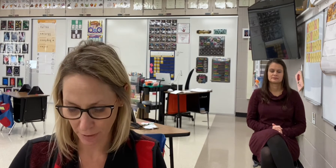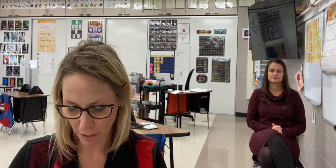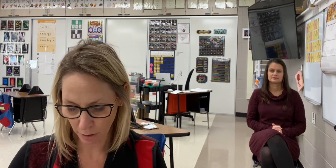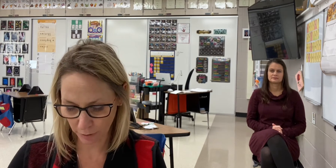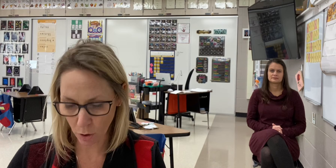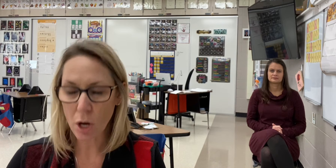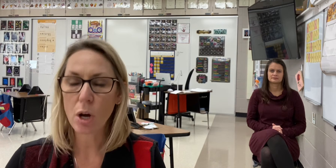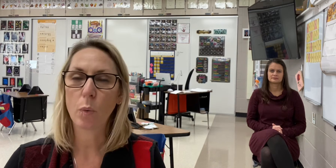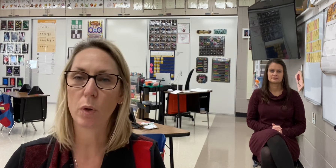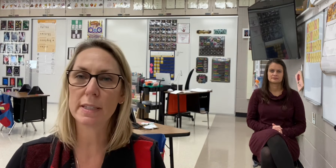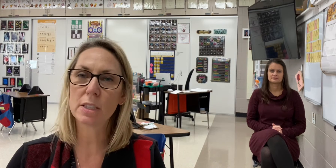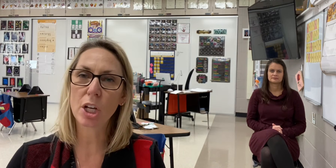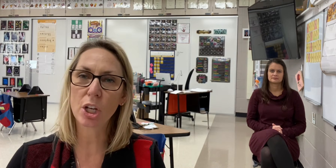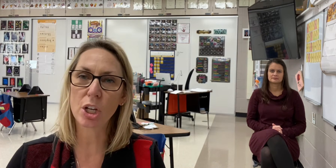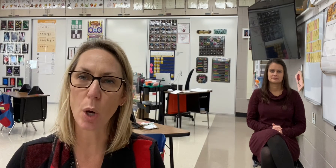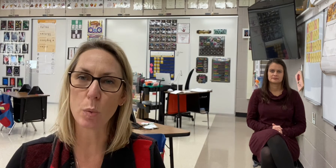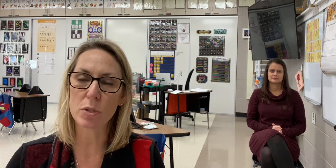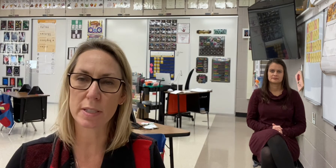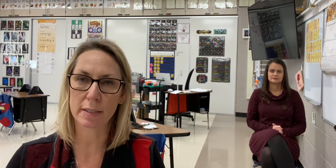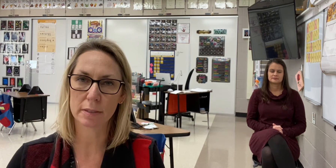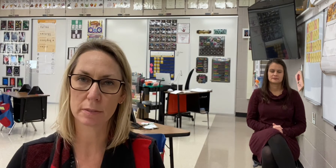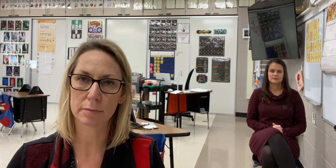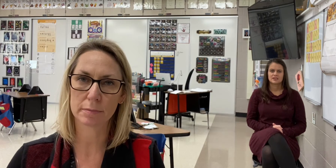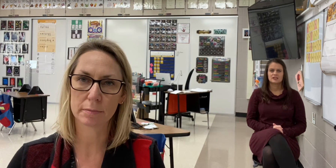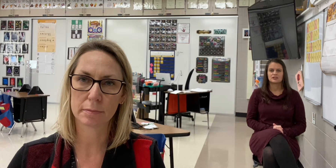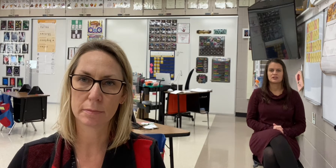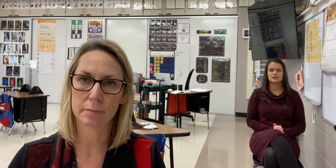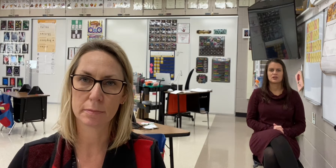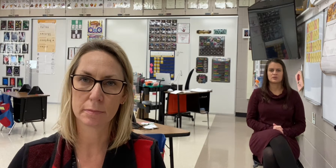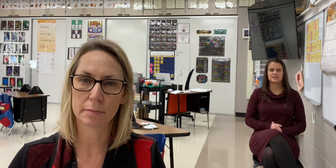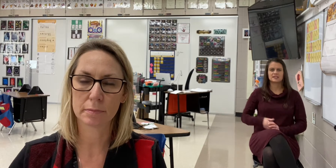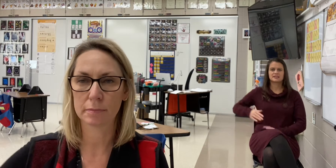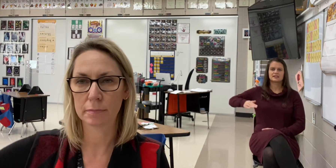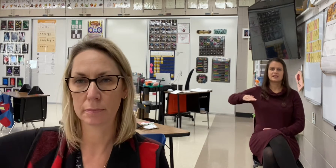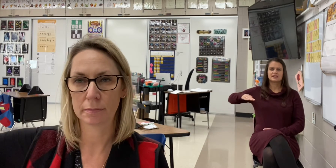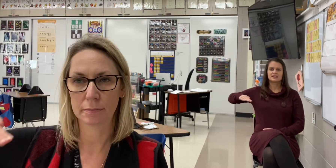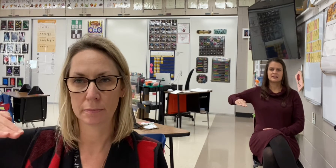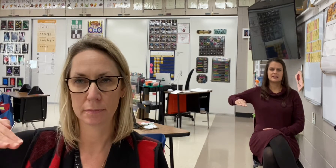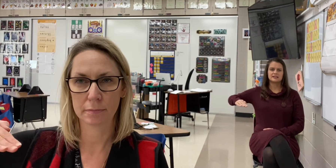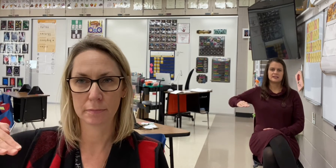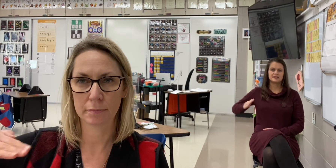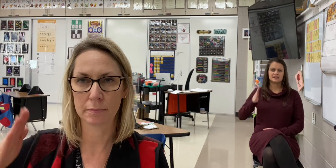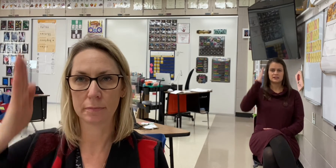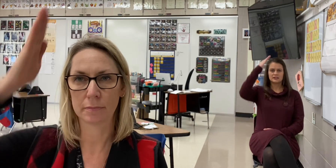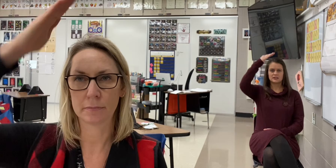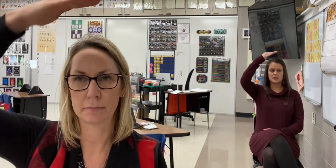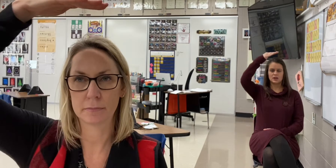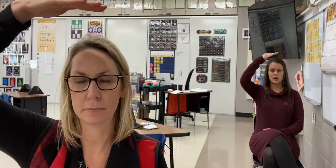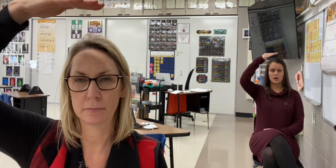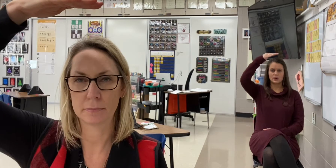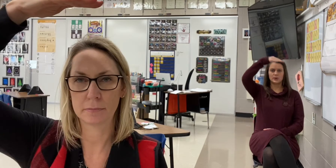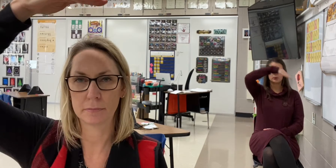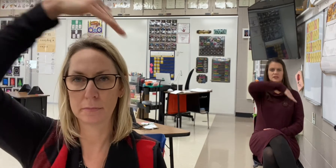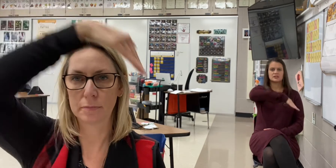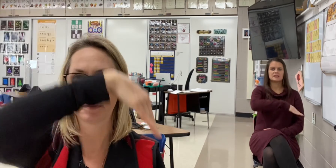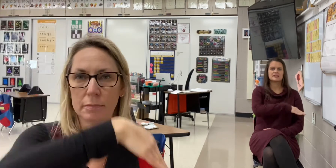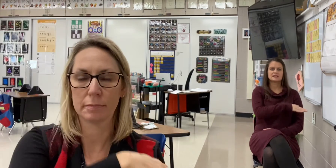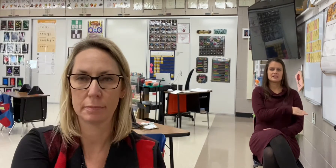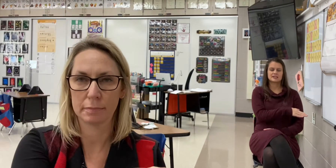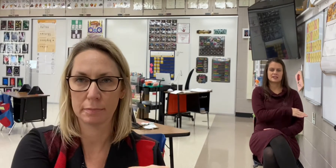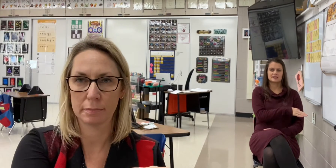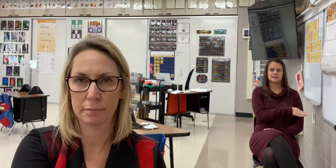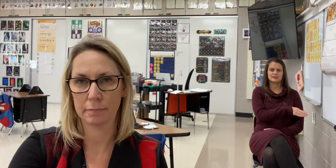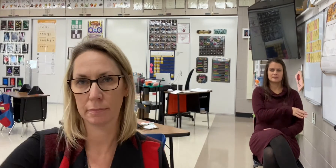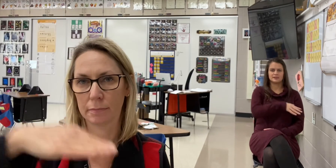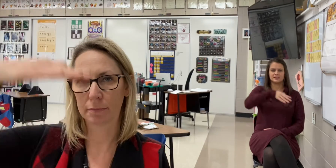here. Here we go. Word is goat. Goat. G, O,